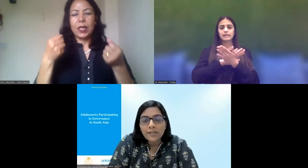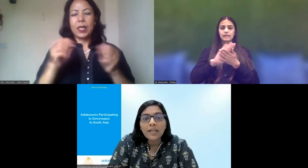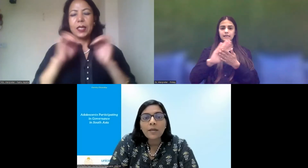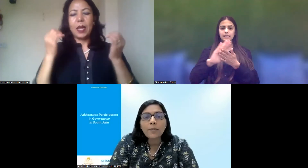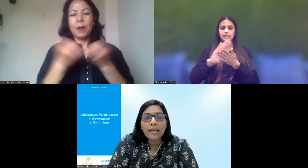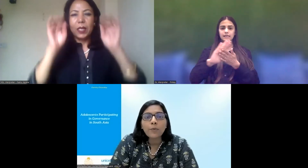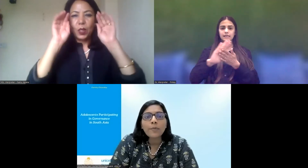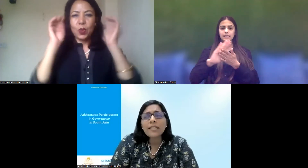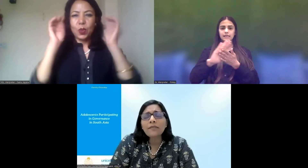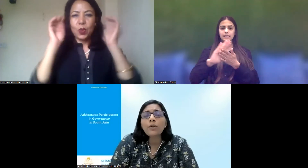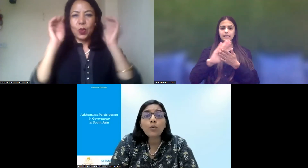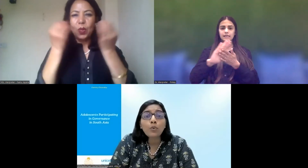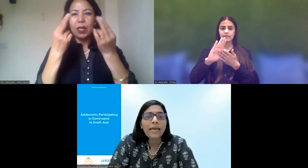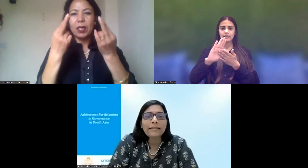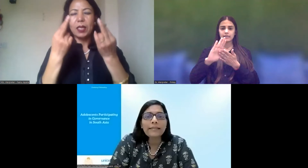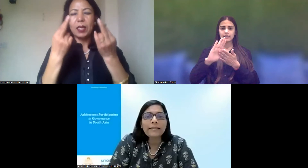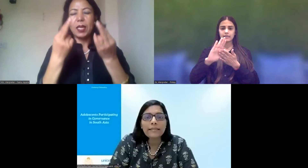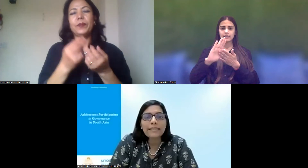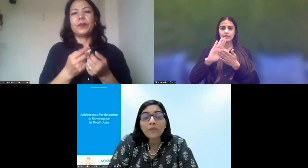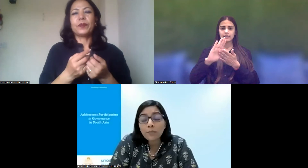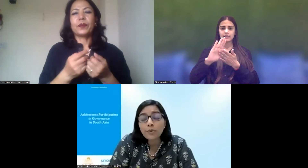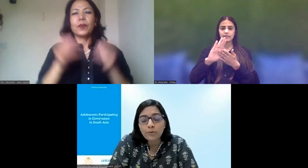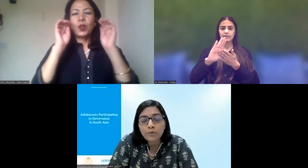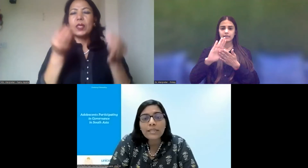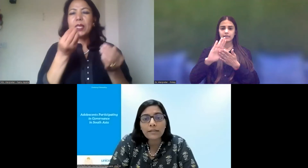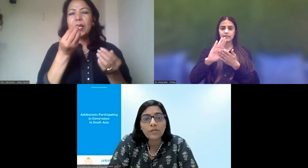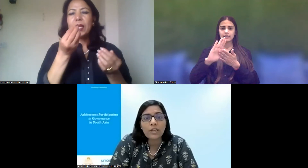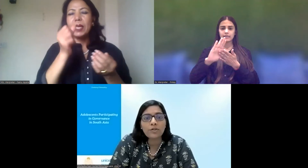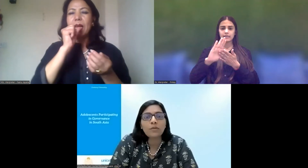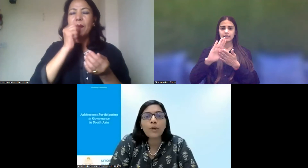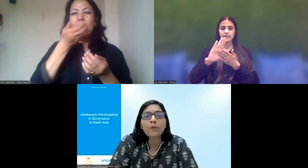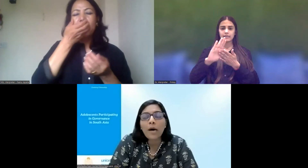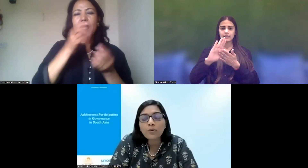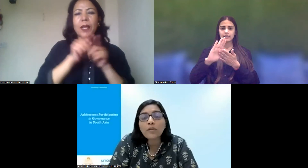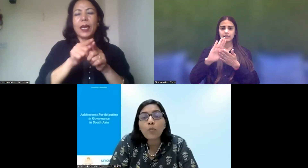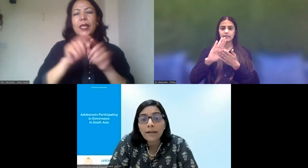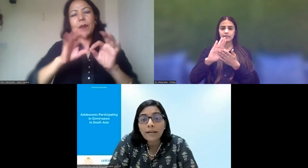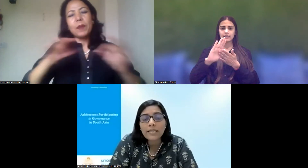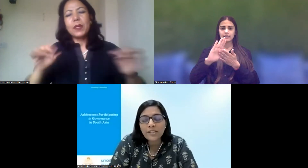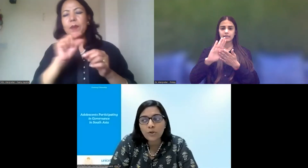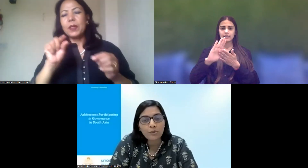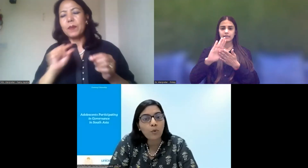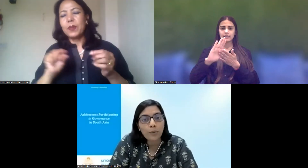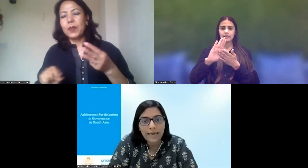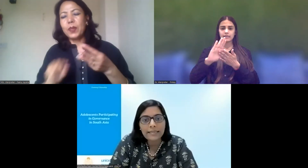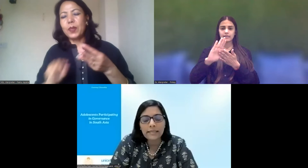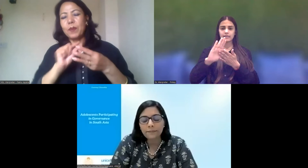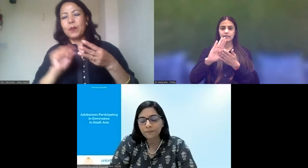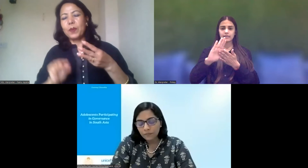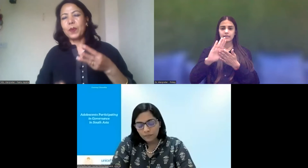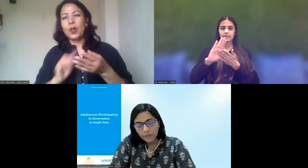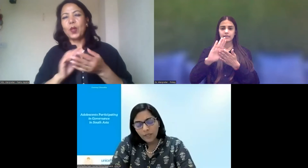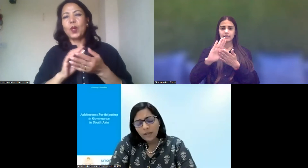and a sustainable environment. And we know that this is even more crucial at this juncture with mounting vulnerabilities due to